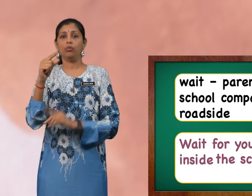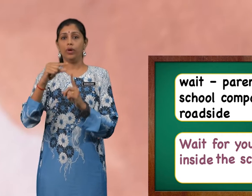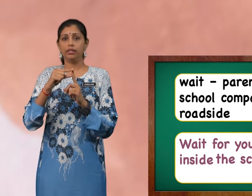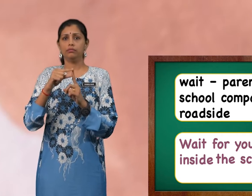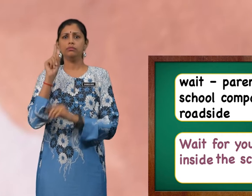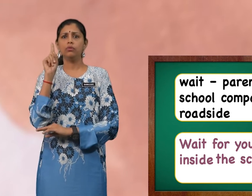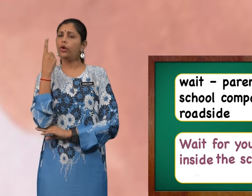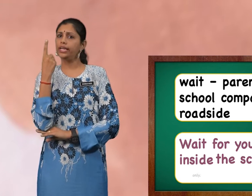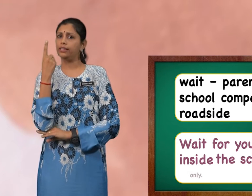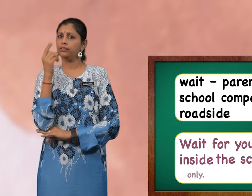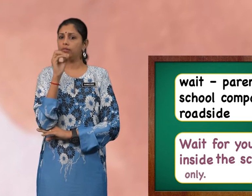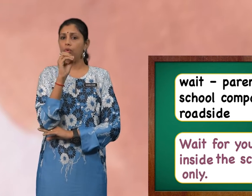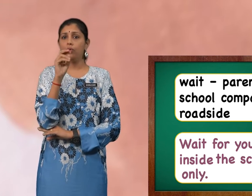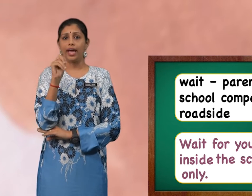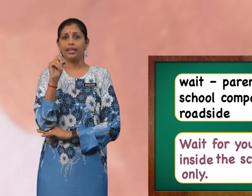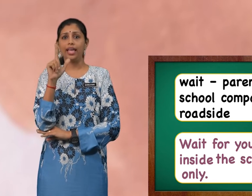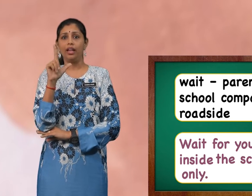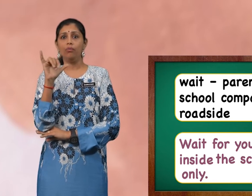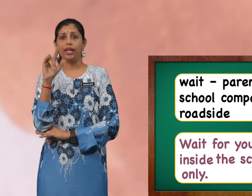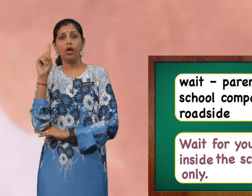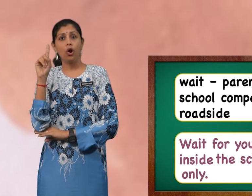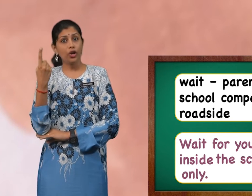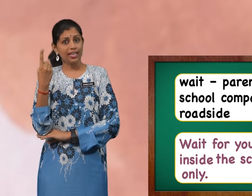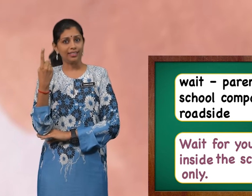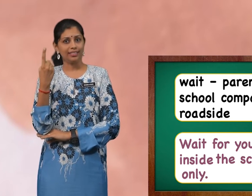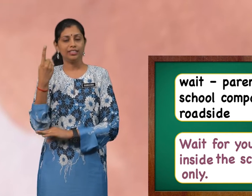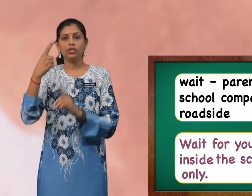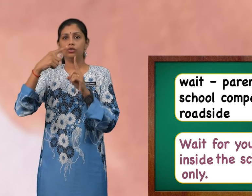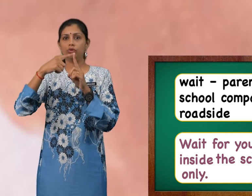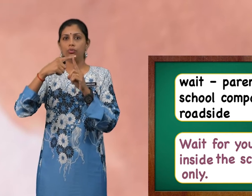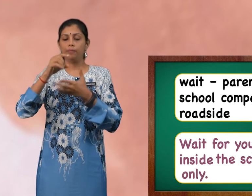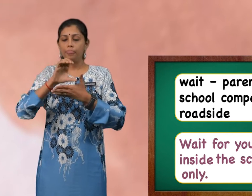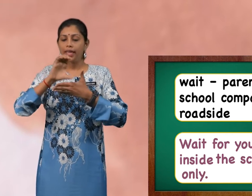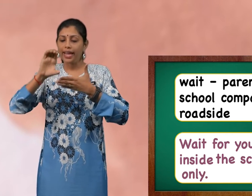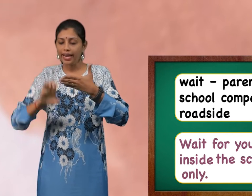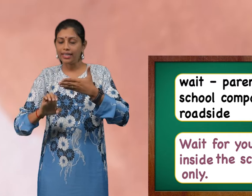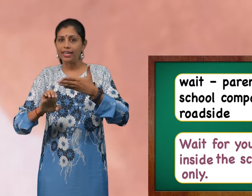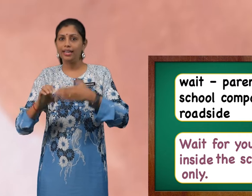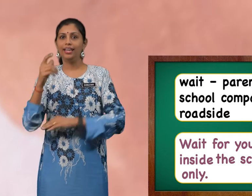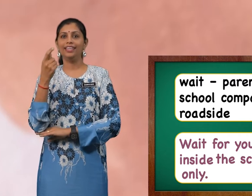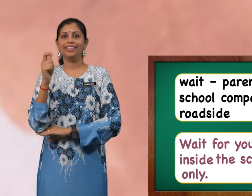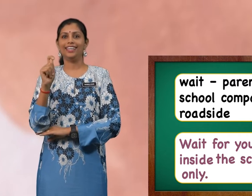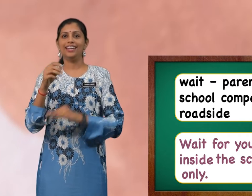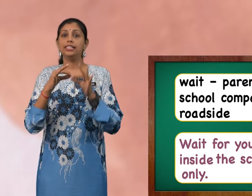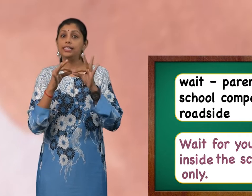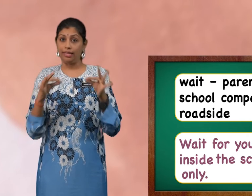word only, O-N-L-Y, only, to end the